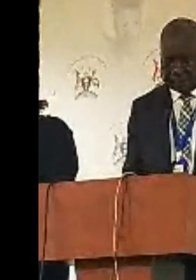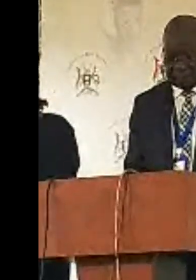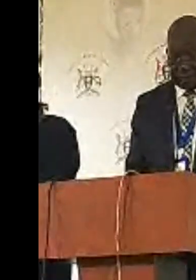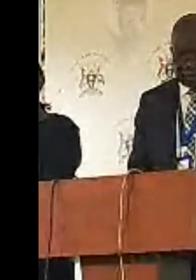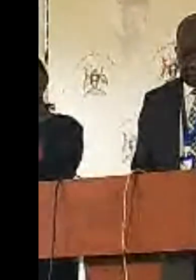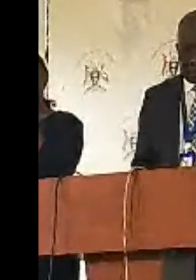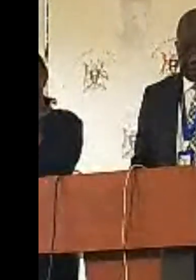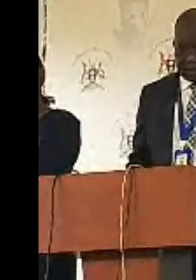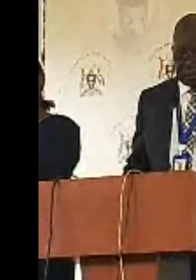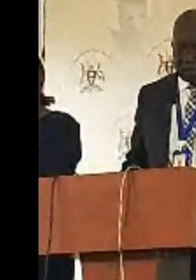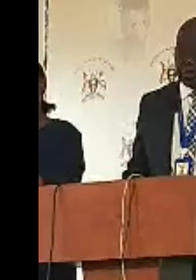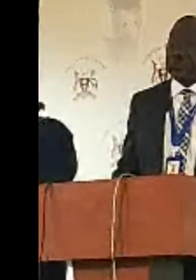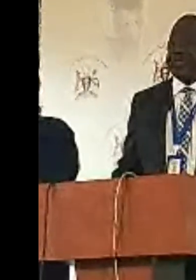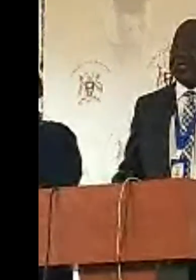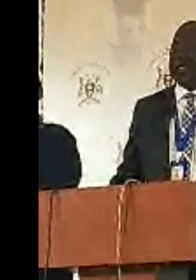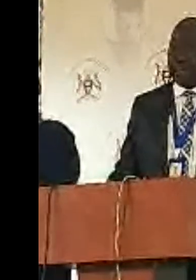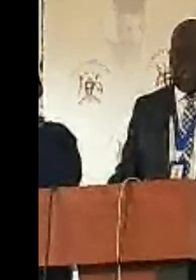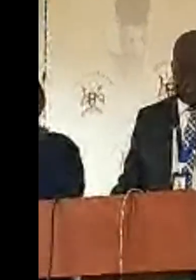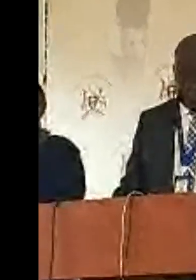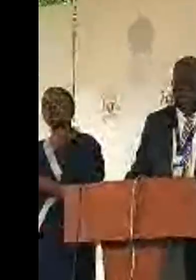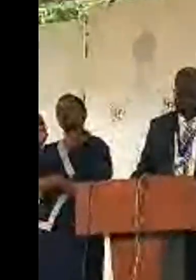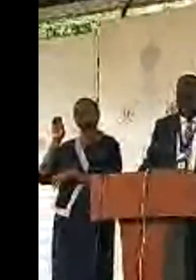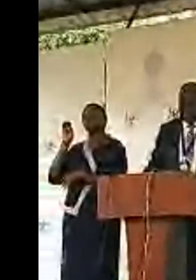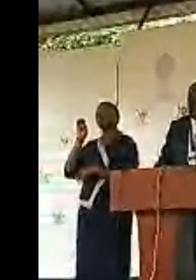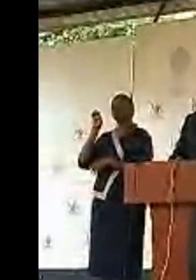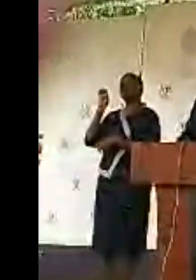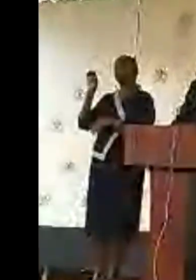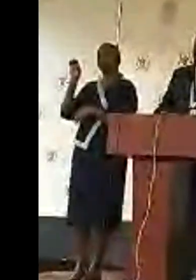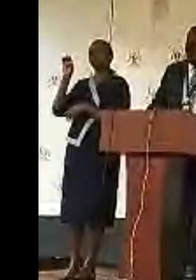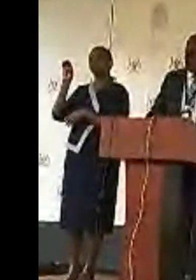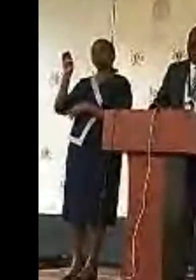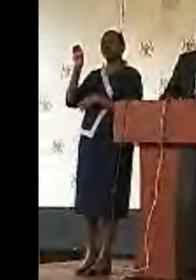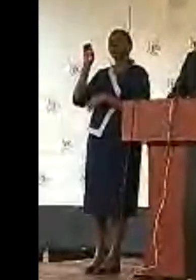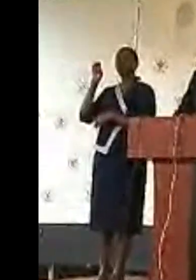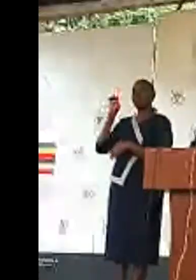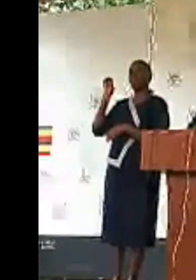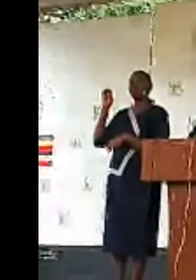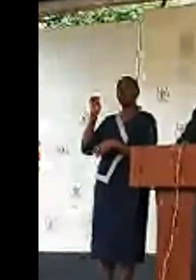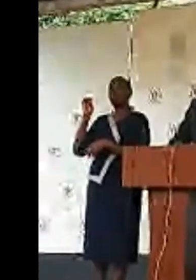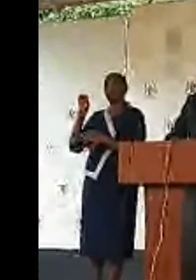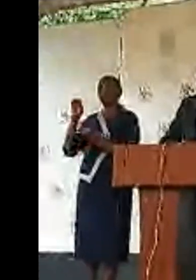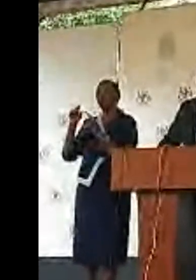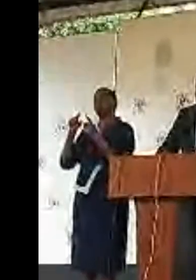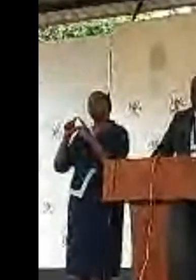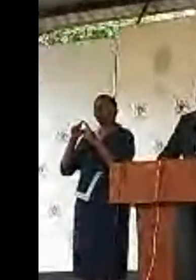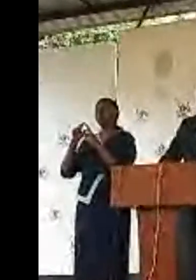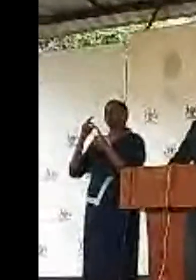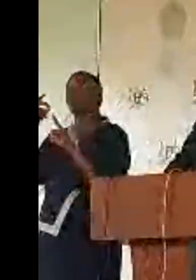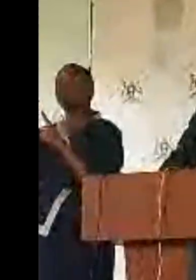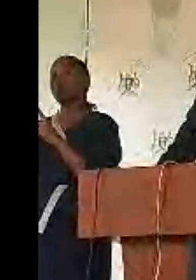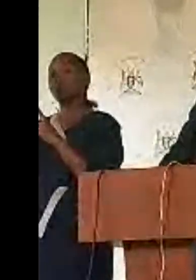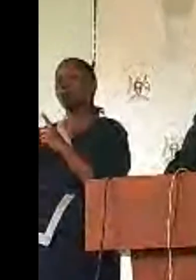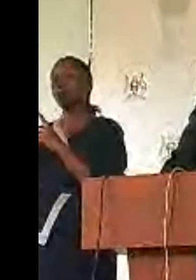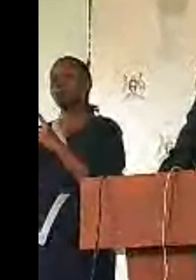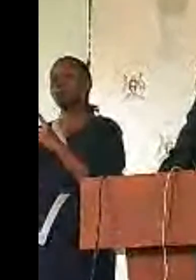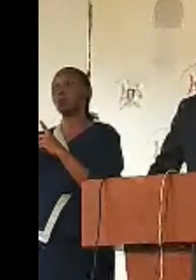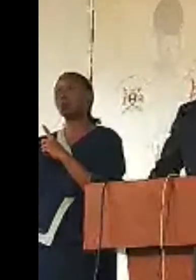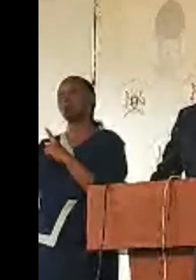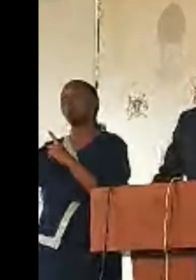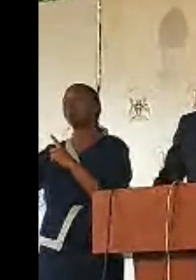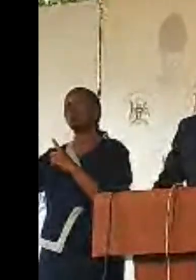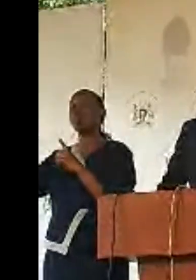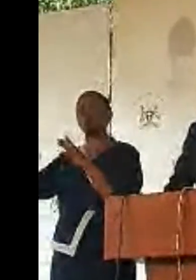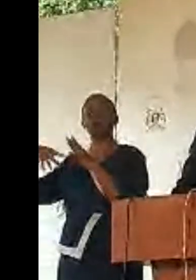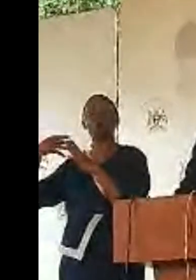passed the UCE, either in grade 1, 2, or 3 for the old curriculum, and those that